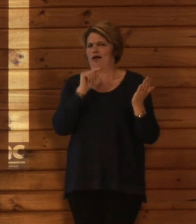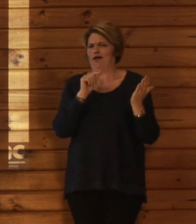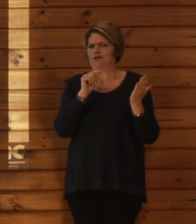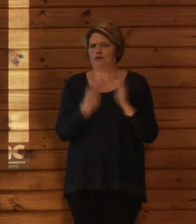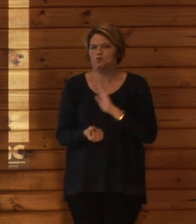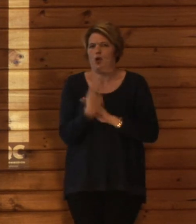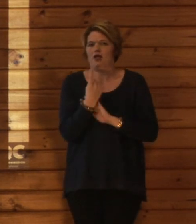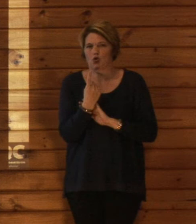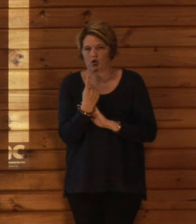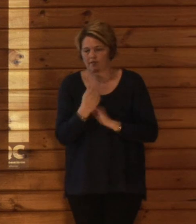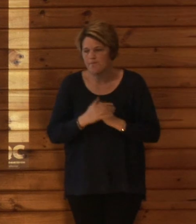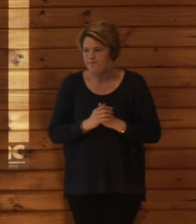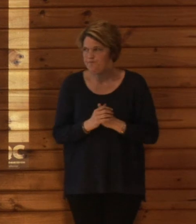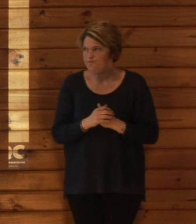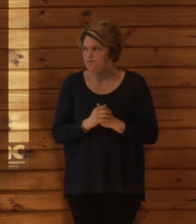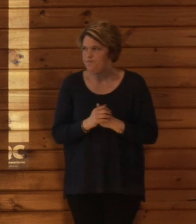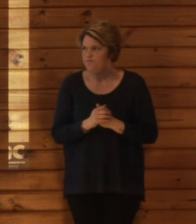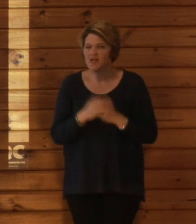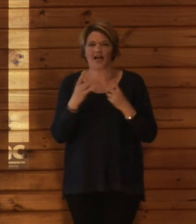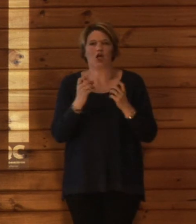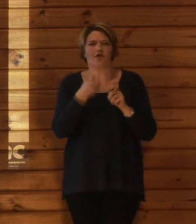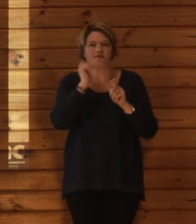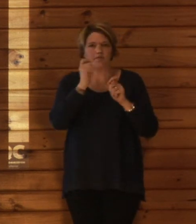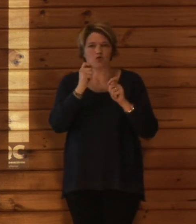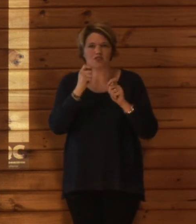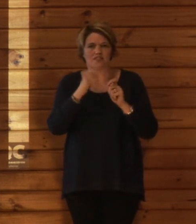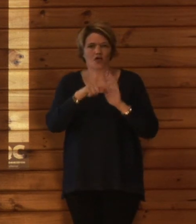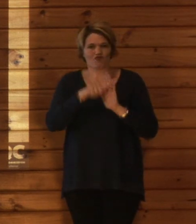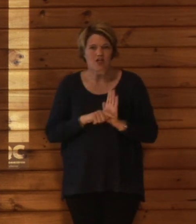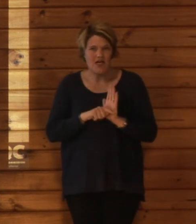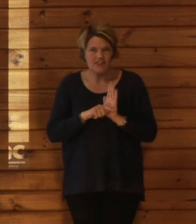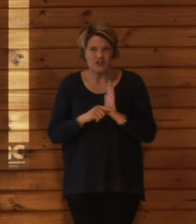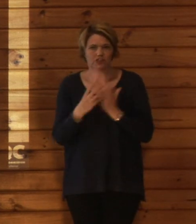building regulations and resource management stuff is based around.